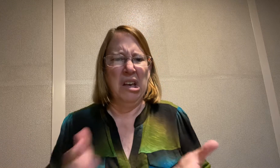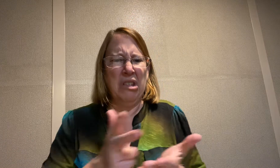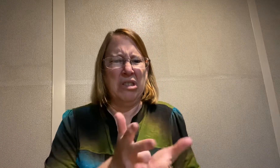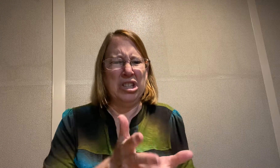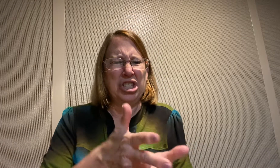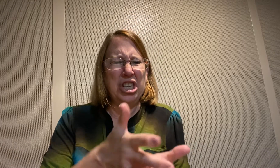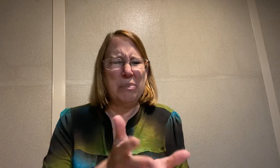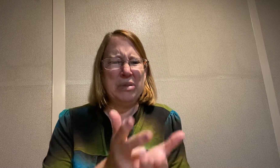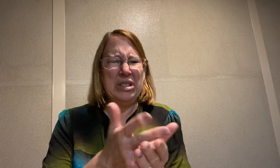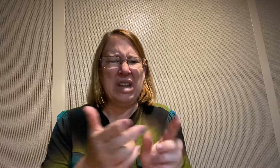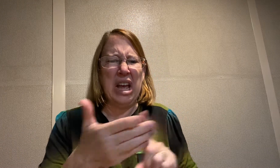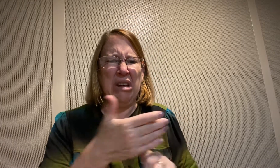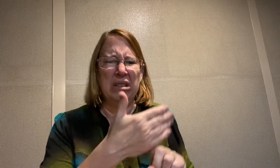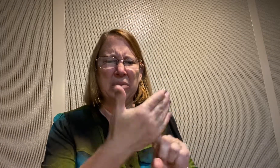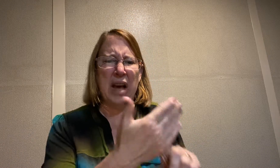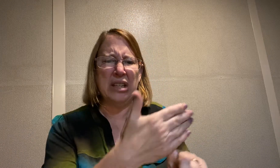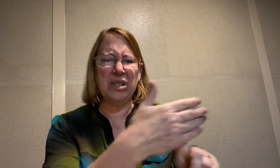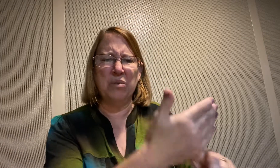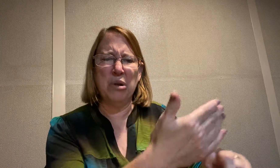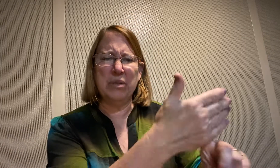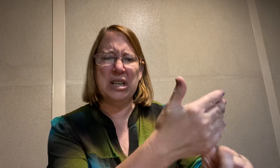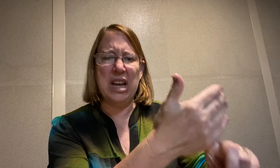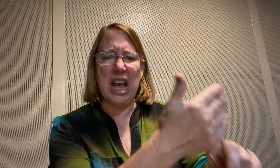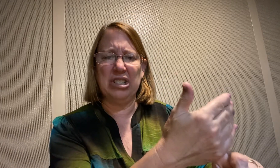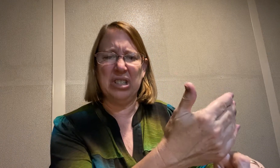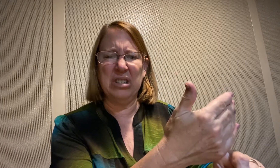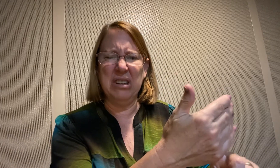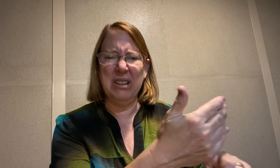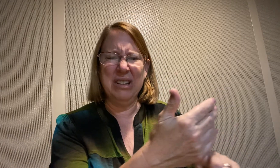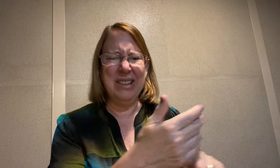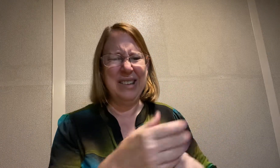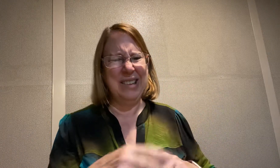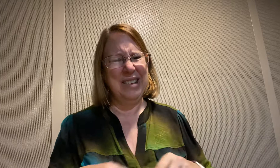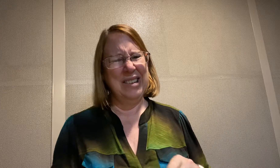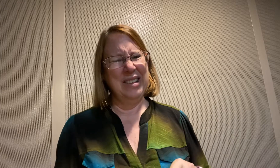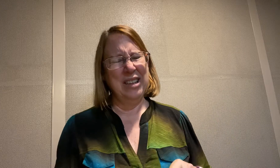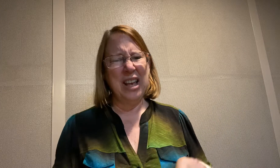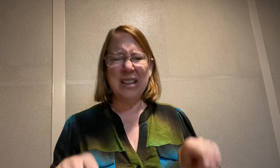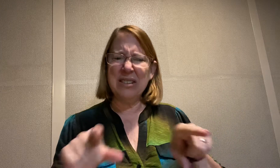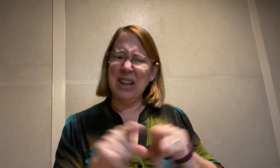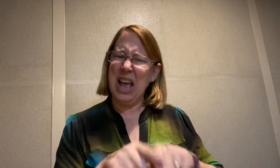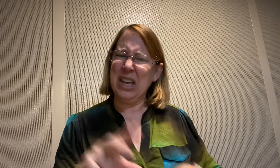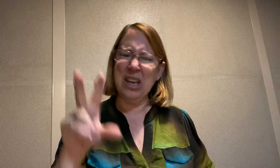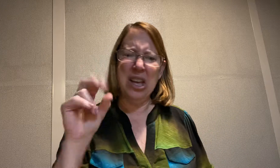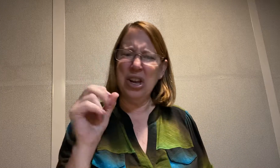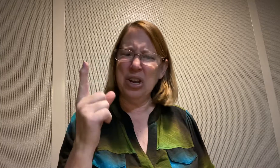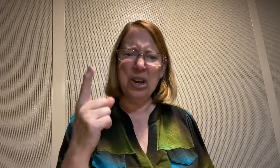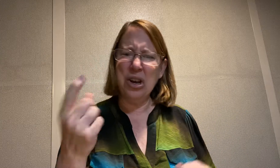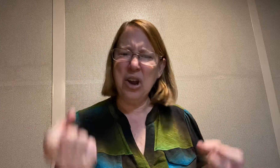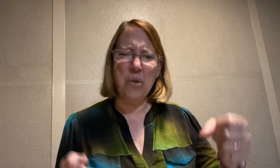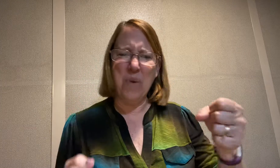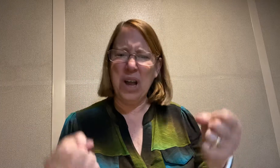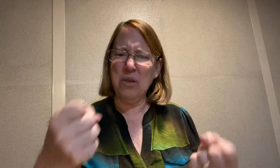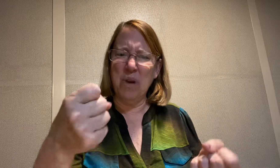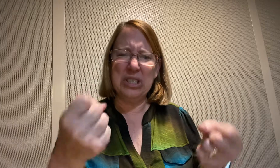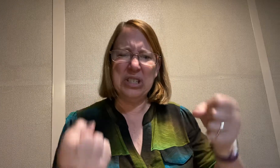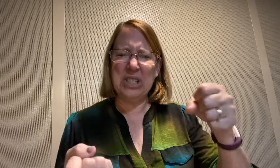The ship sailed by swoops and dashes. It's like nobody was